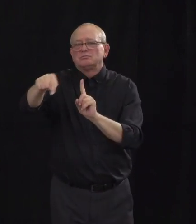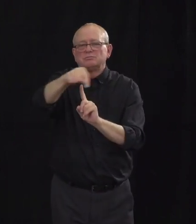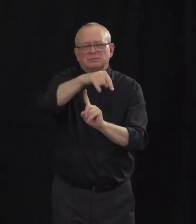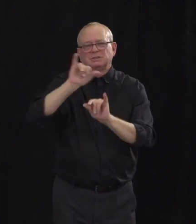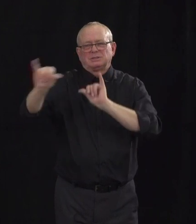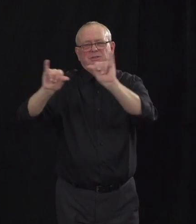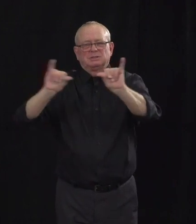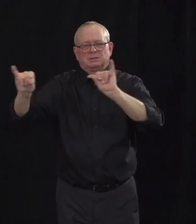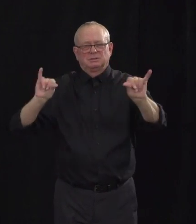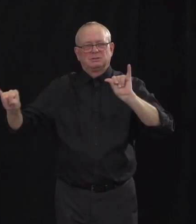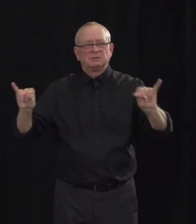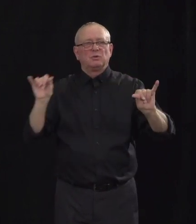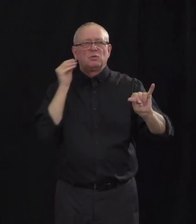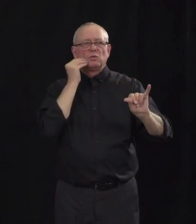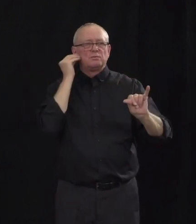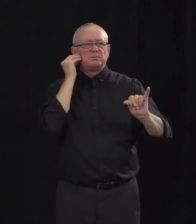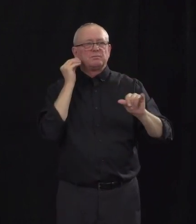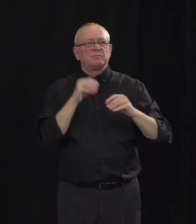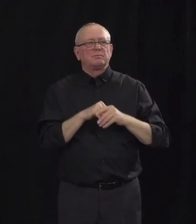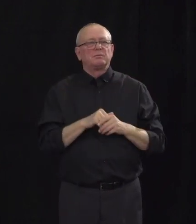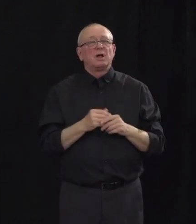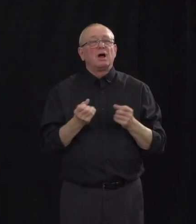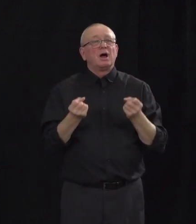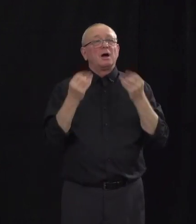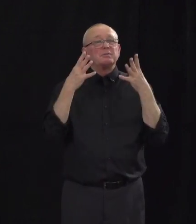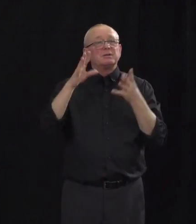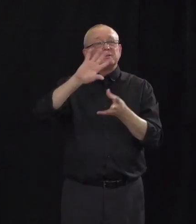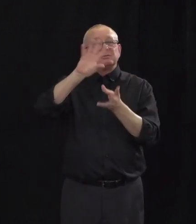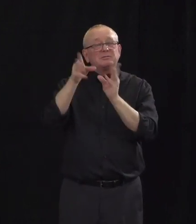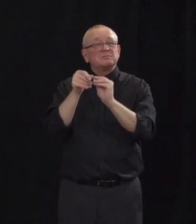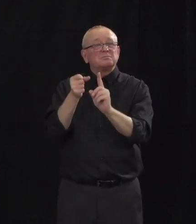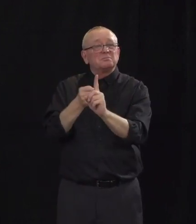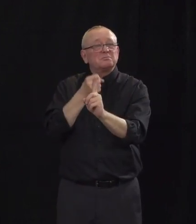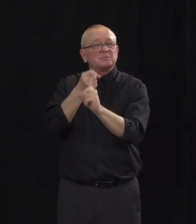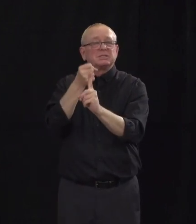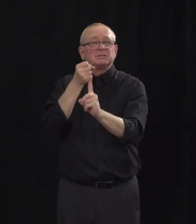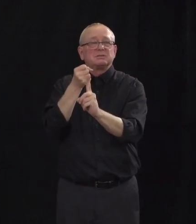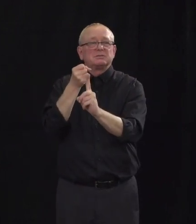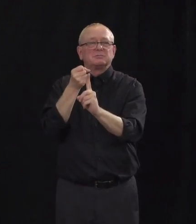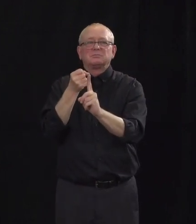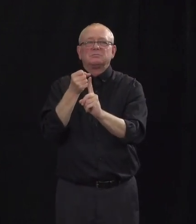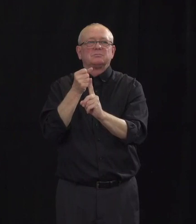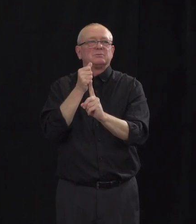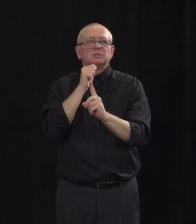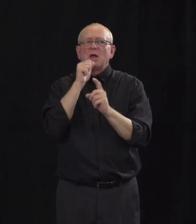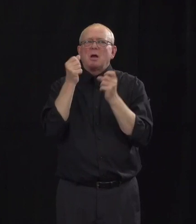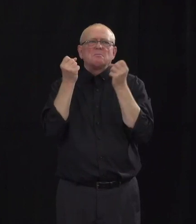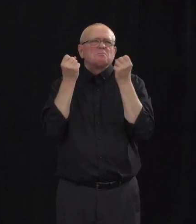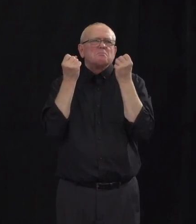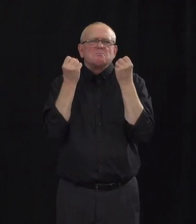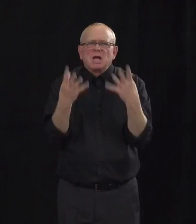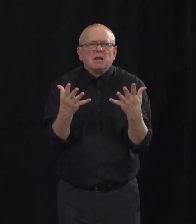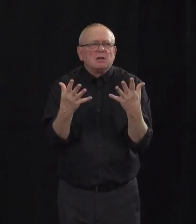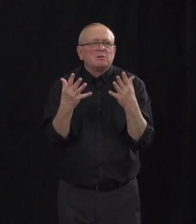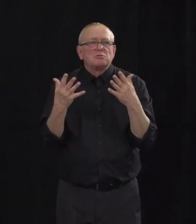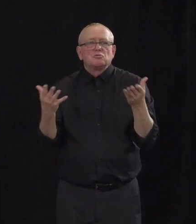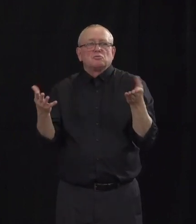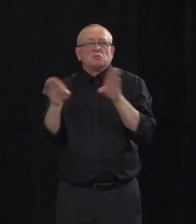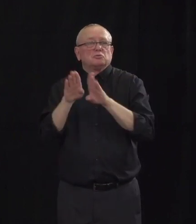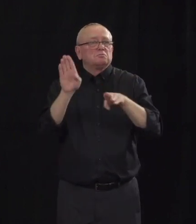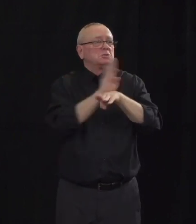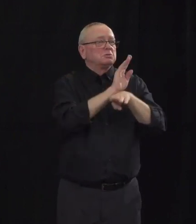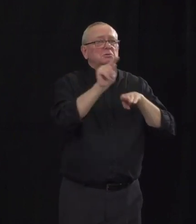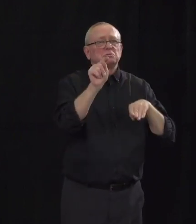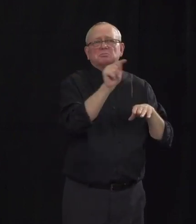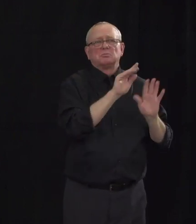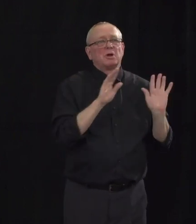who were impacted was not significant enough to impact the operations of the plant. So I can't comment on the decision to shut that down. But this